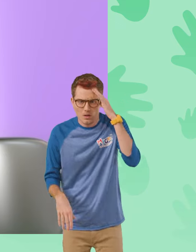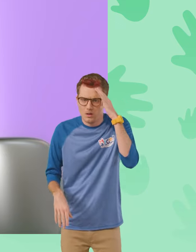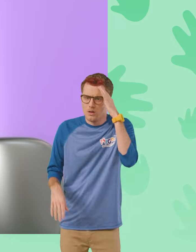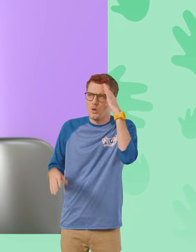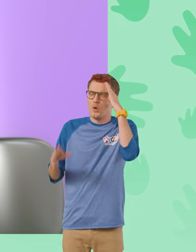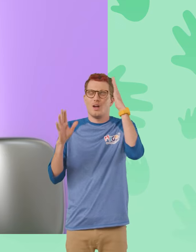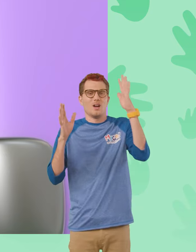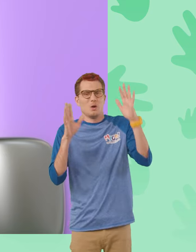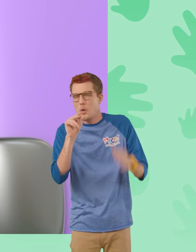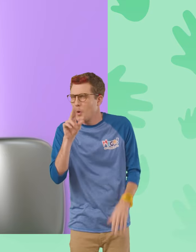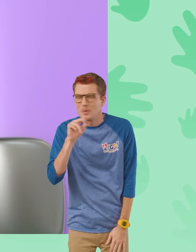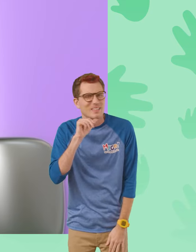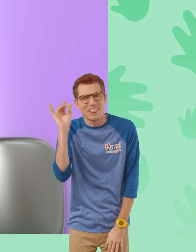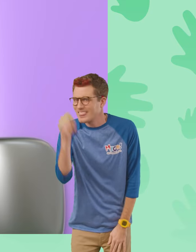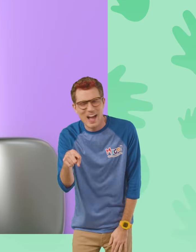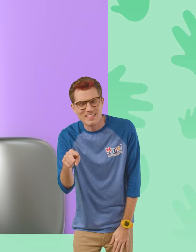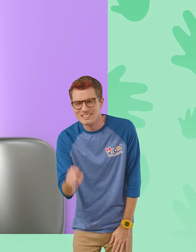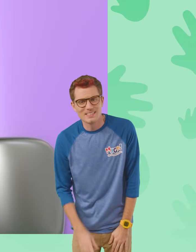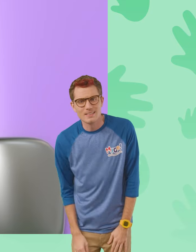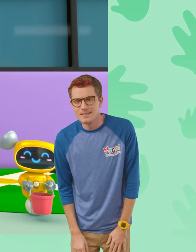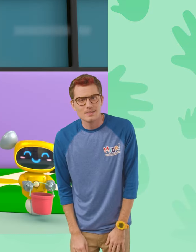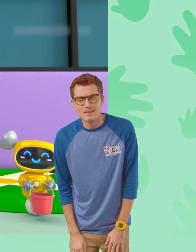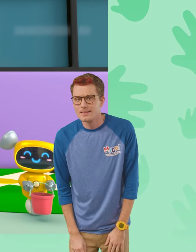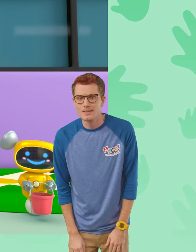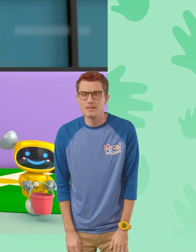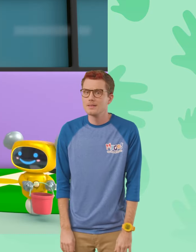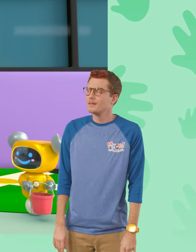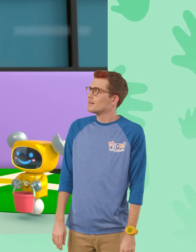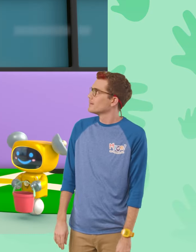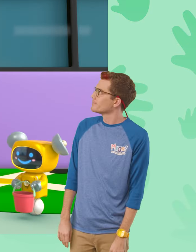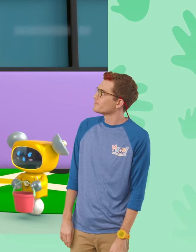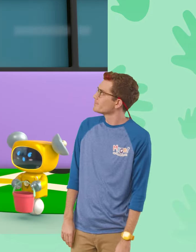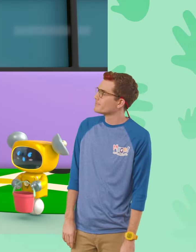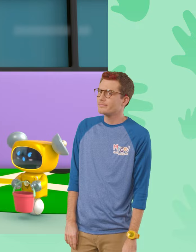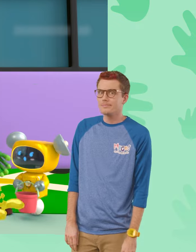Nope! That's not it!